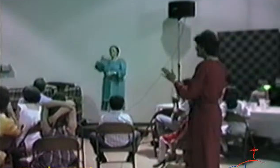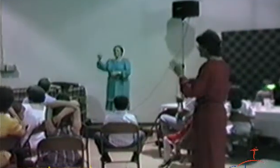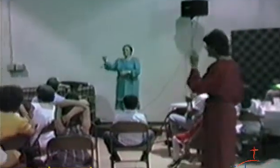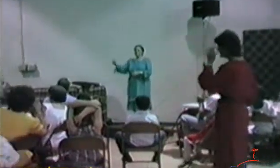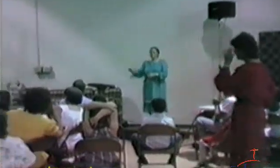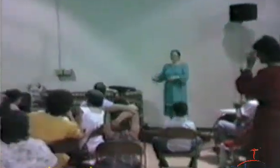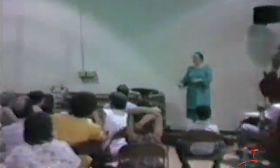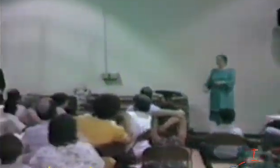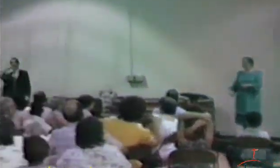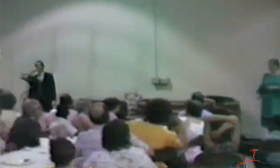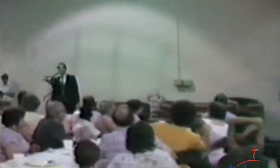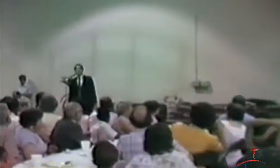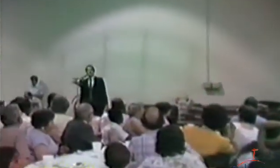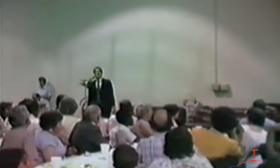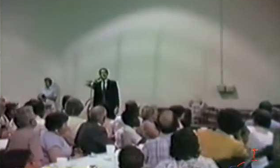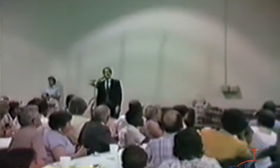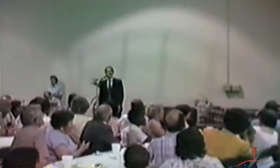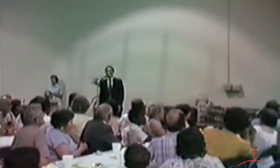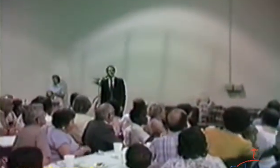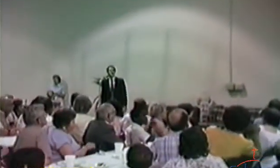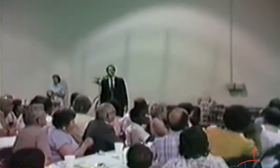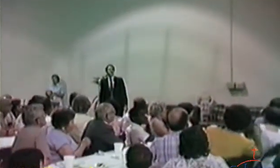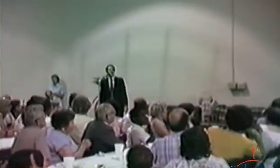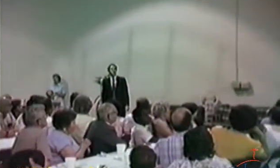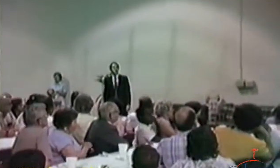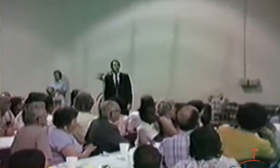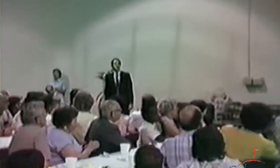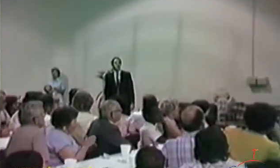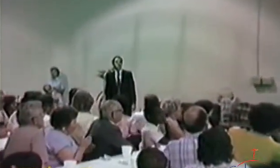When the saints go marching